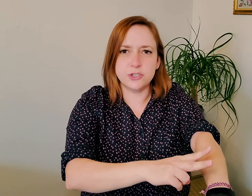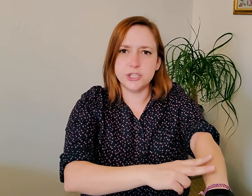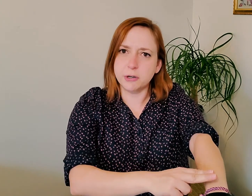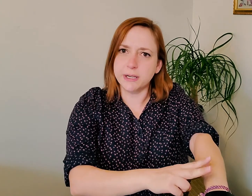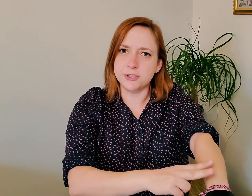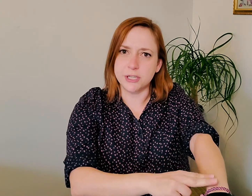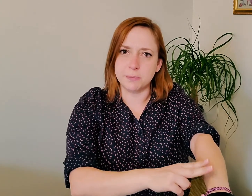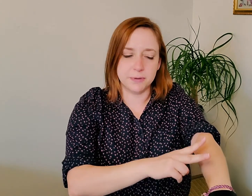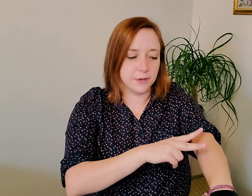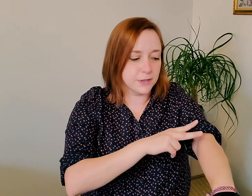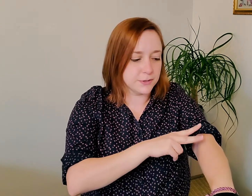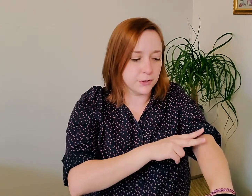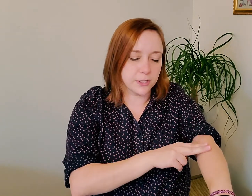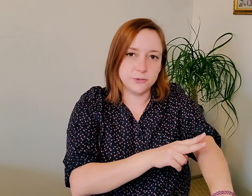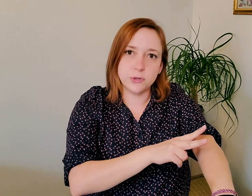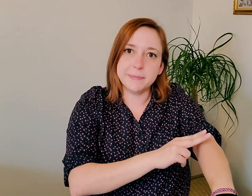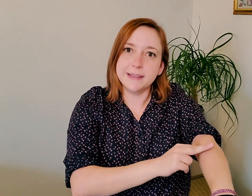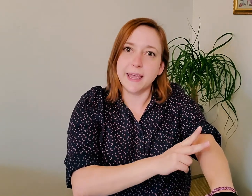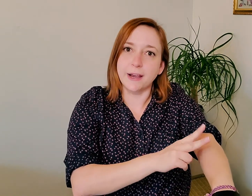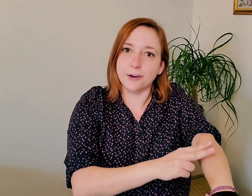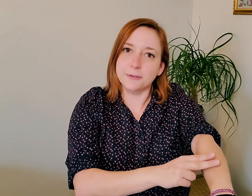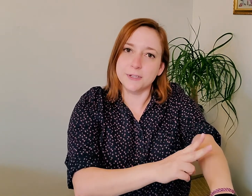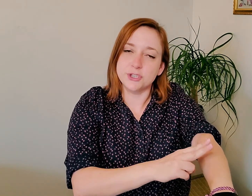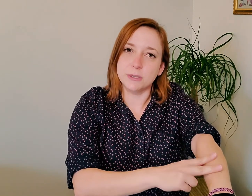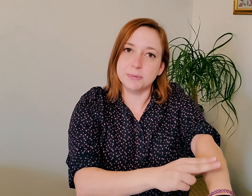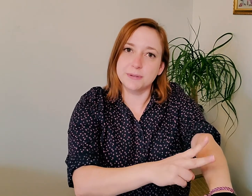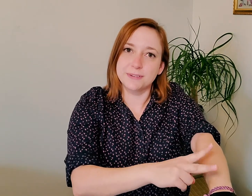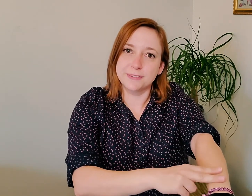shearing a sheep. So you're trimming the hair off the sheep.